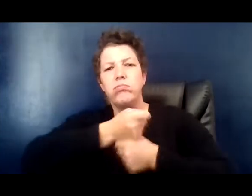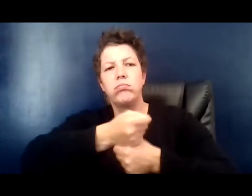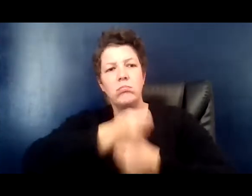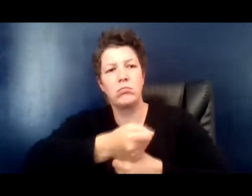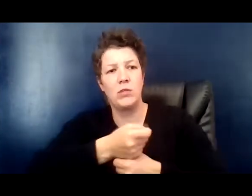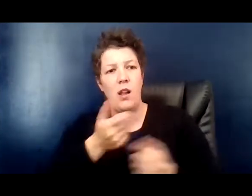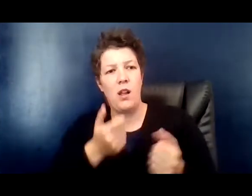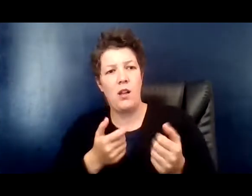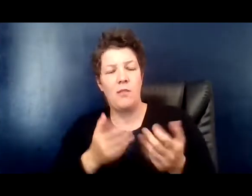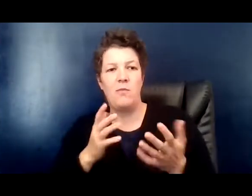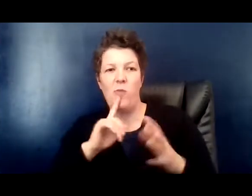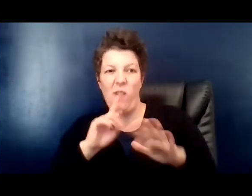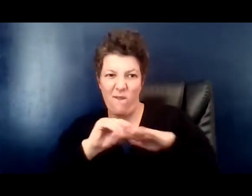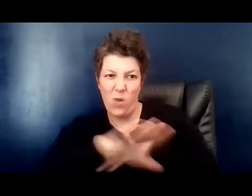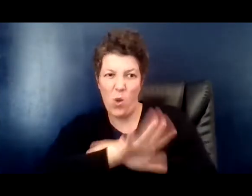reopen? 0.